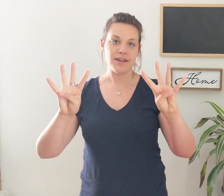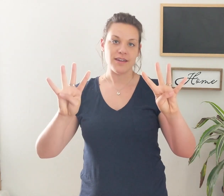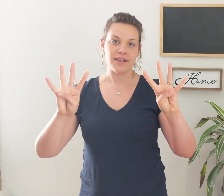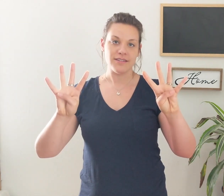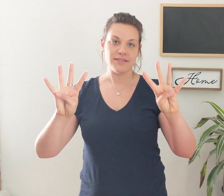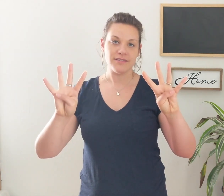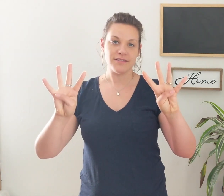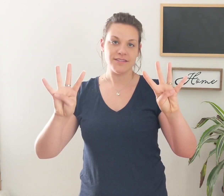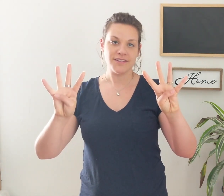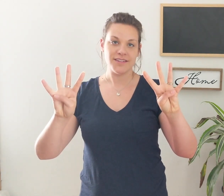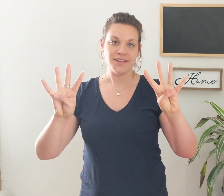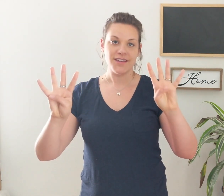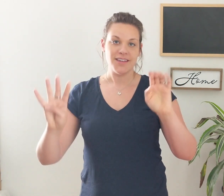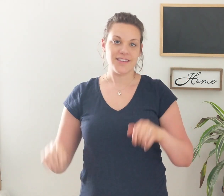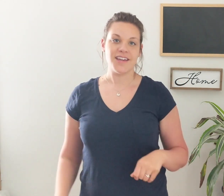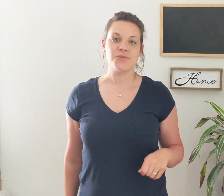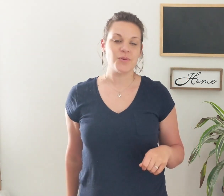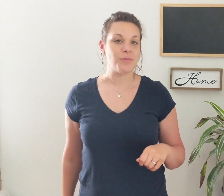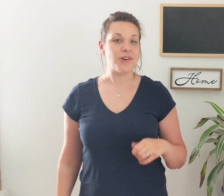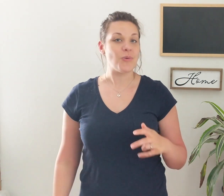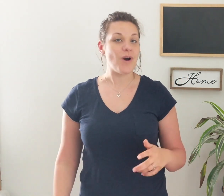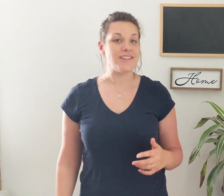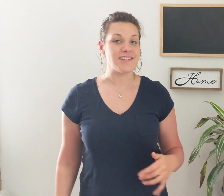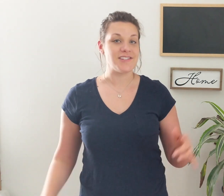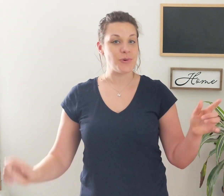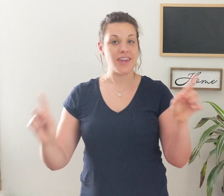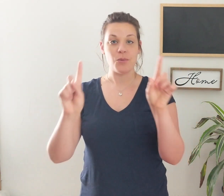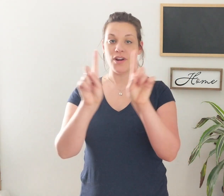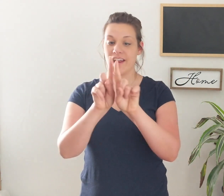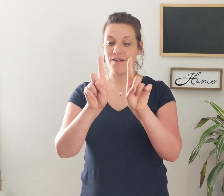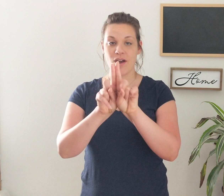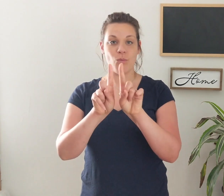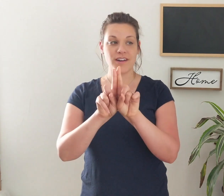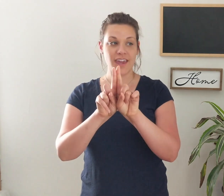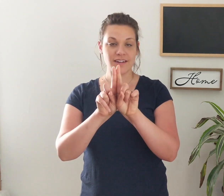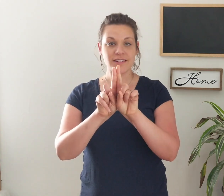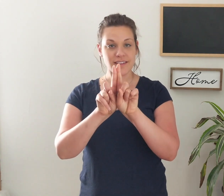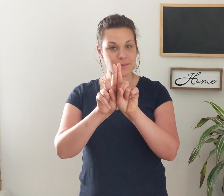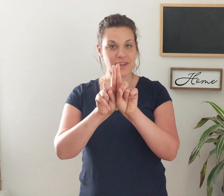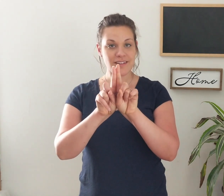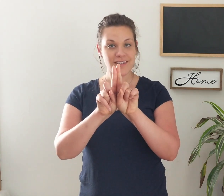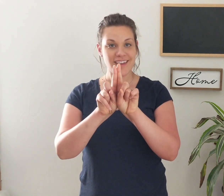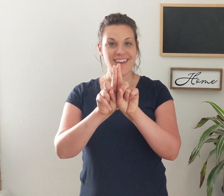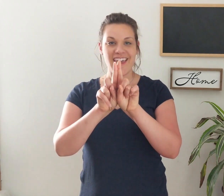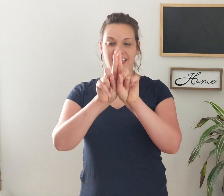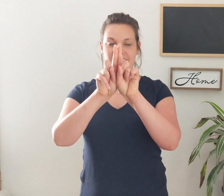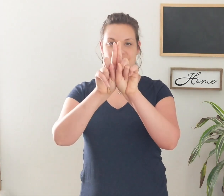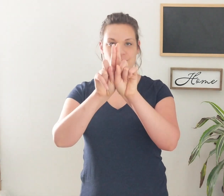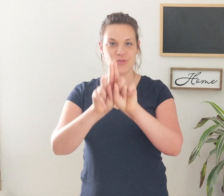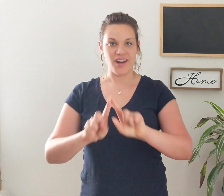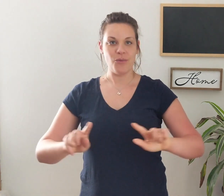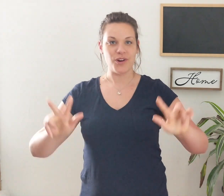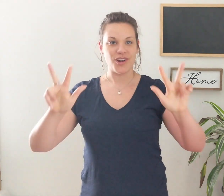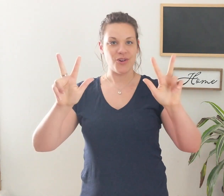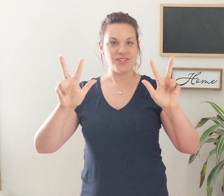Hanukkah. The next one will be Kwanzaa. So again, we're going to have that 1 candle in the middle, and as you move it out, we're going to go to the